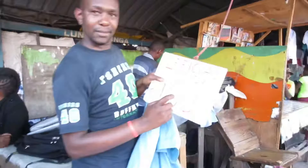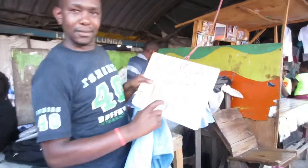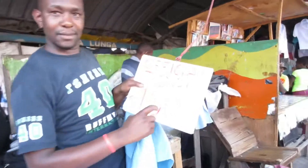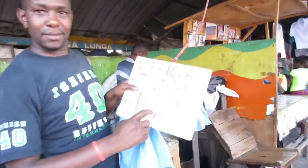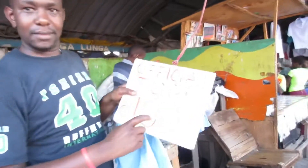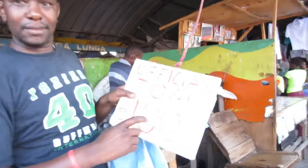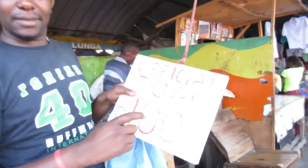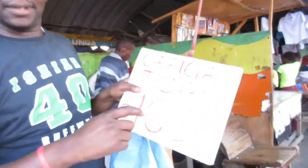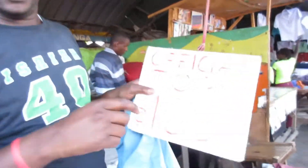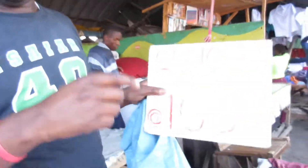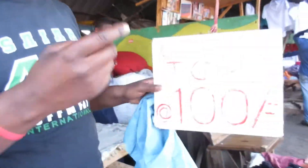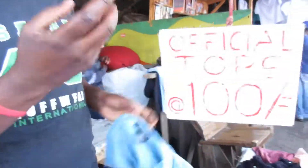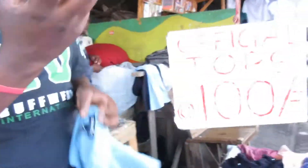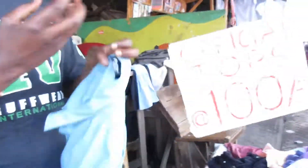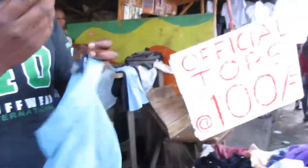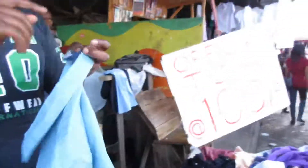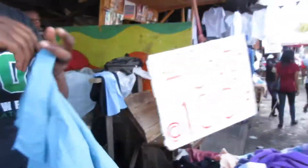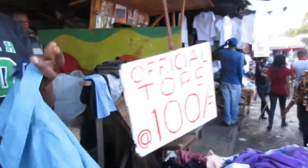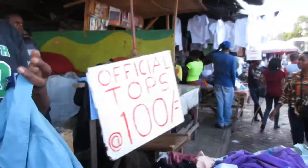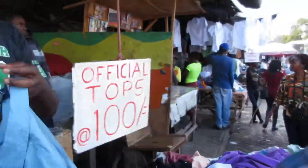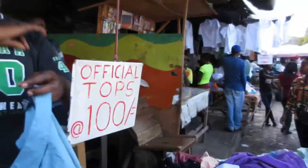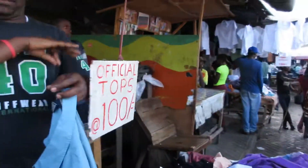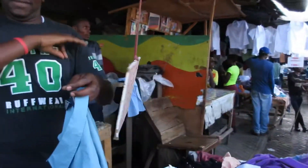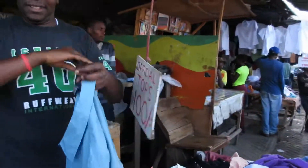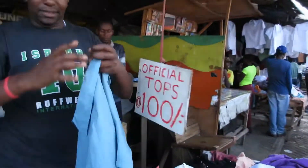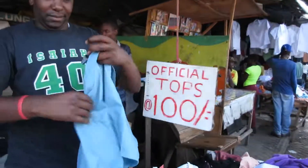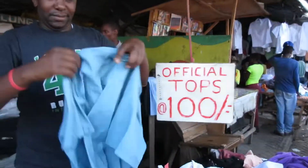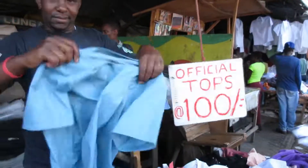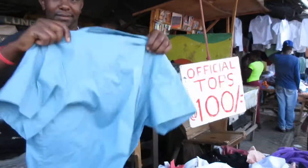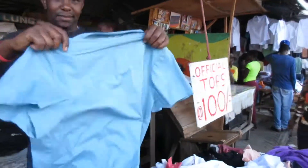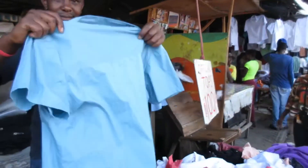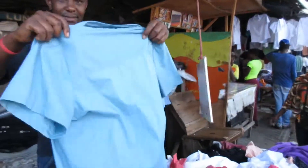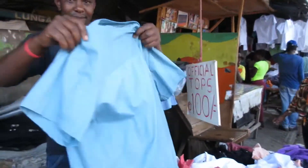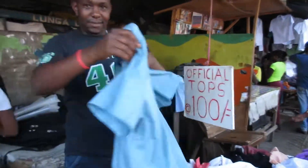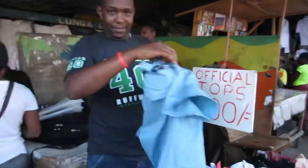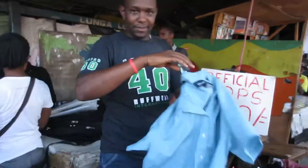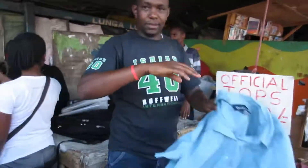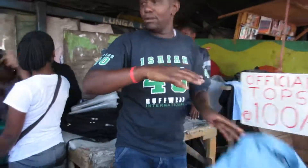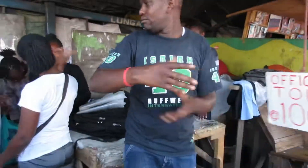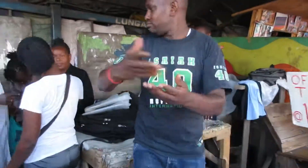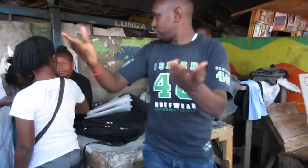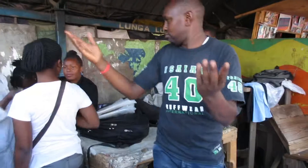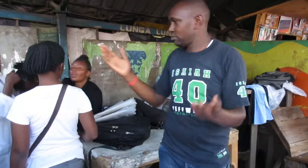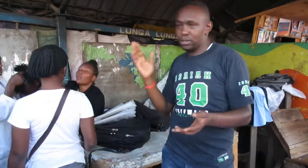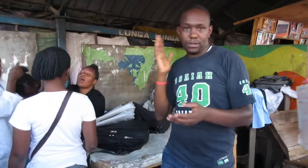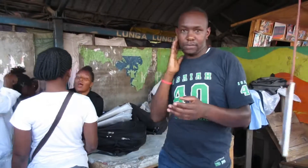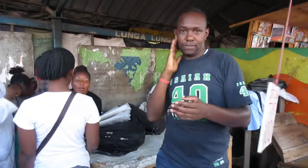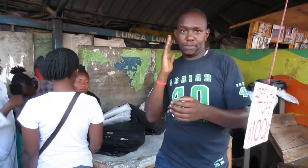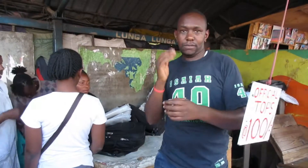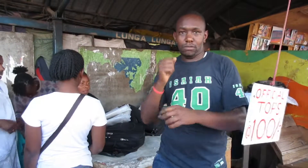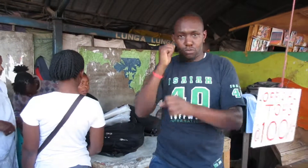the Eagle, bringer of the flame. Eagle officials looking rather forbidding in their royal box, their